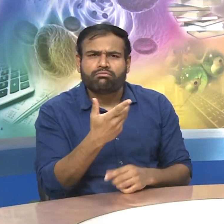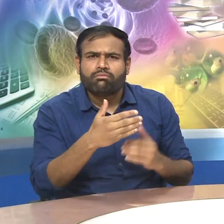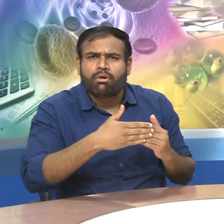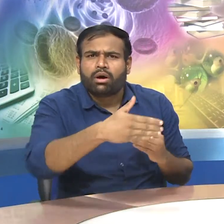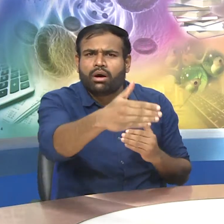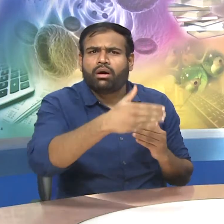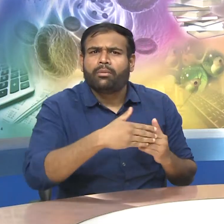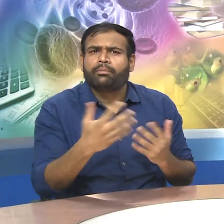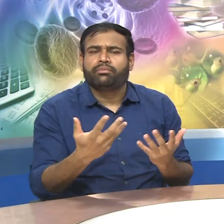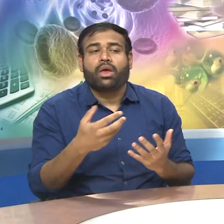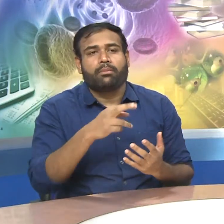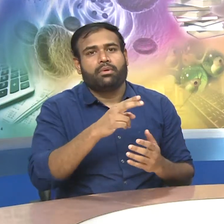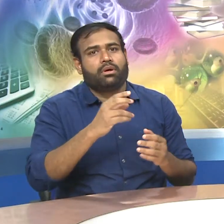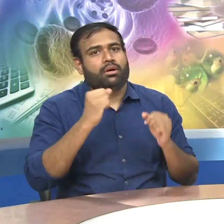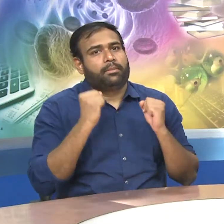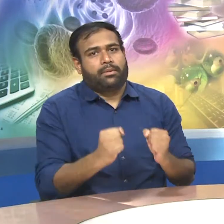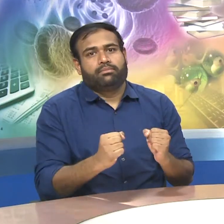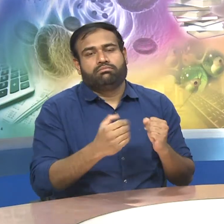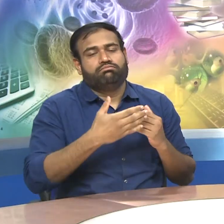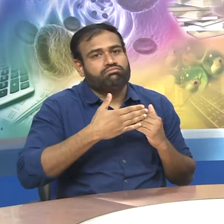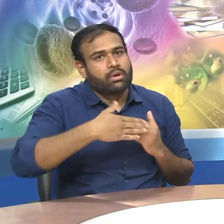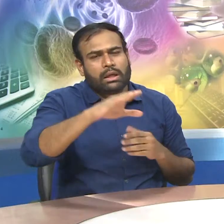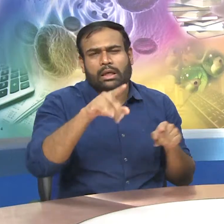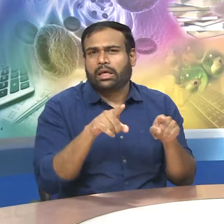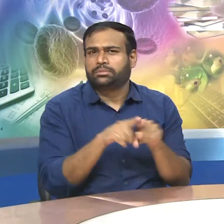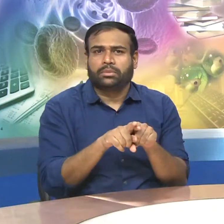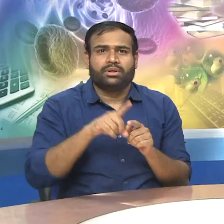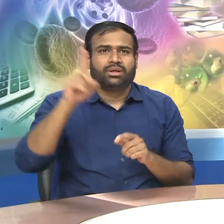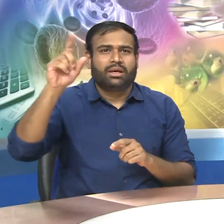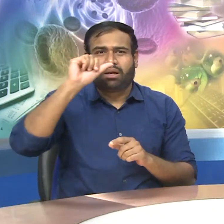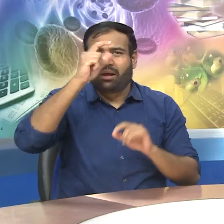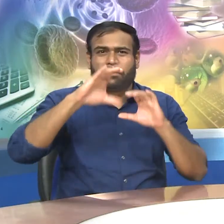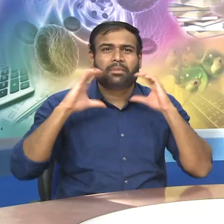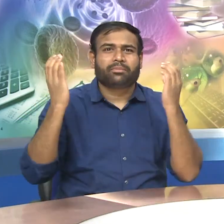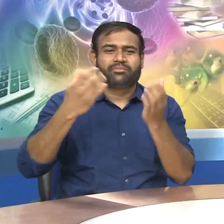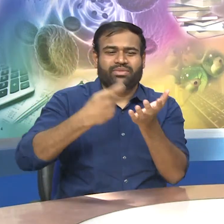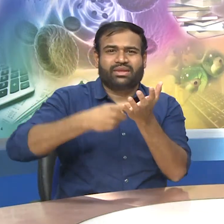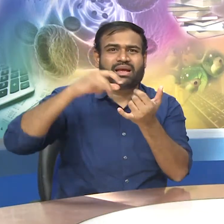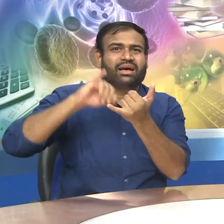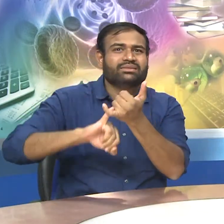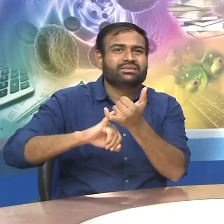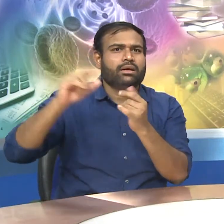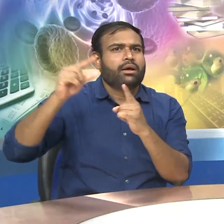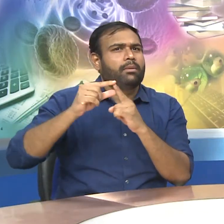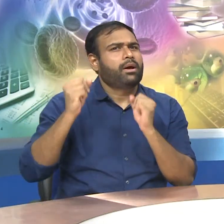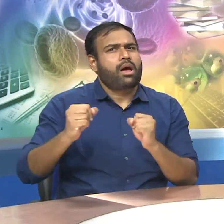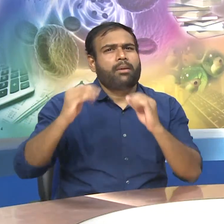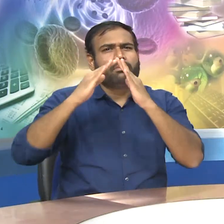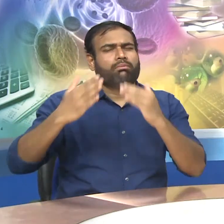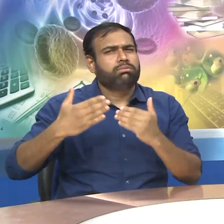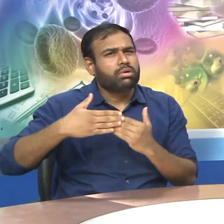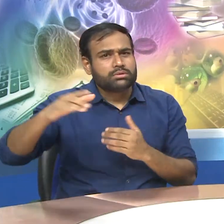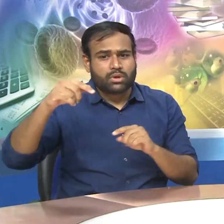Tenure of Vidhan Parishad. The Vidhan Parishad, like Rajya Sabha, is